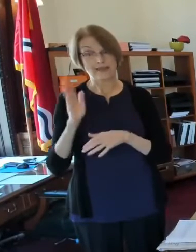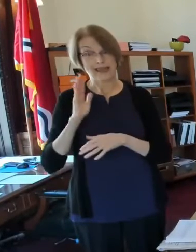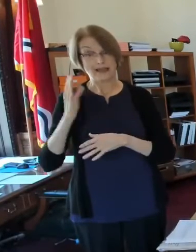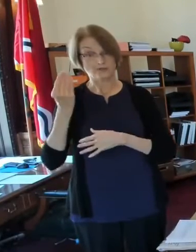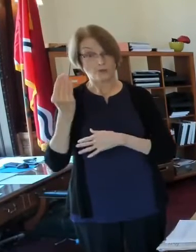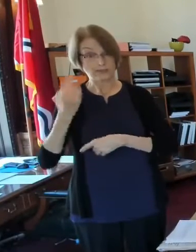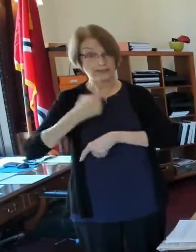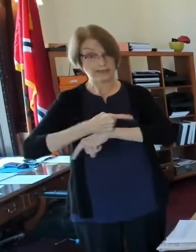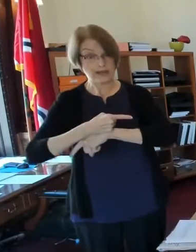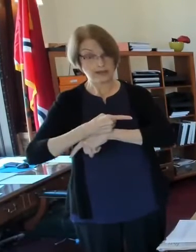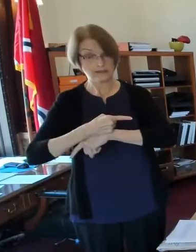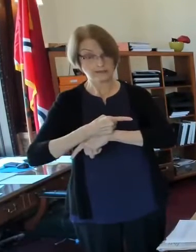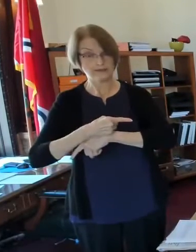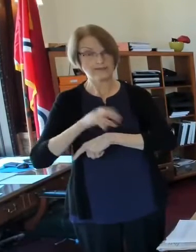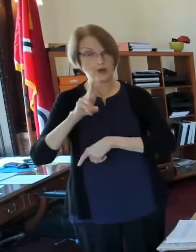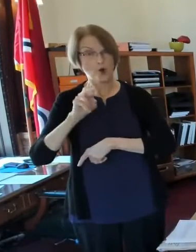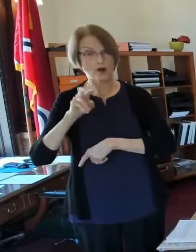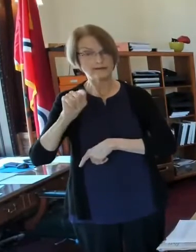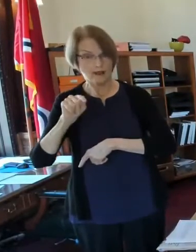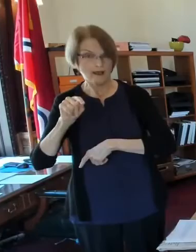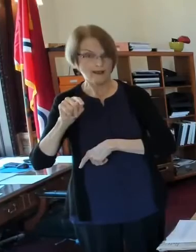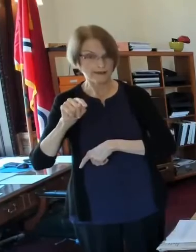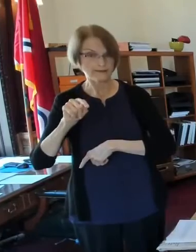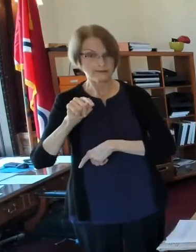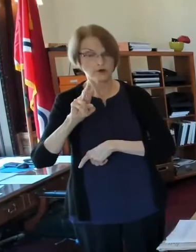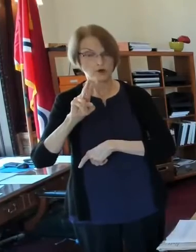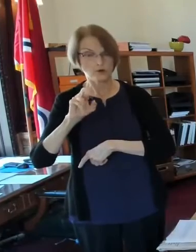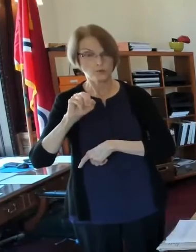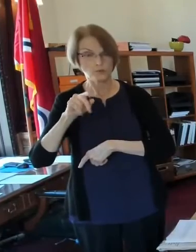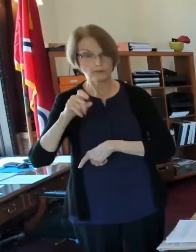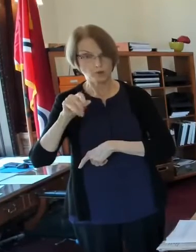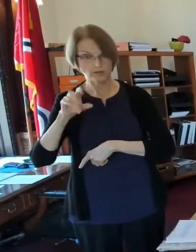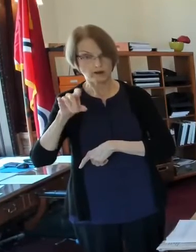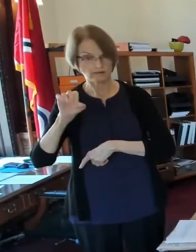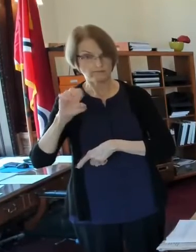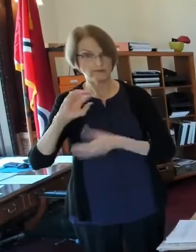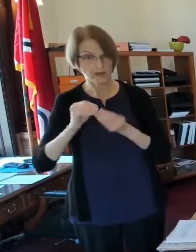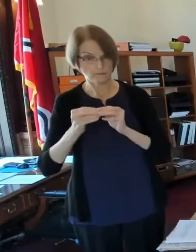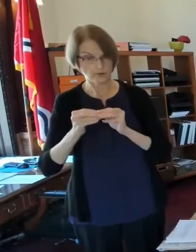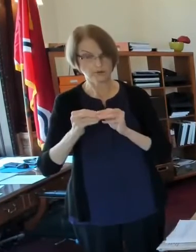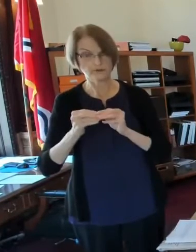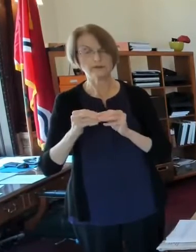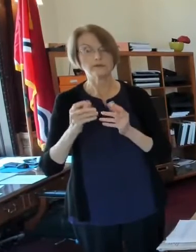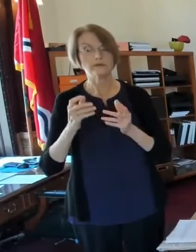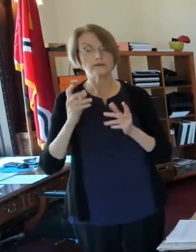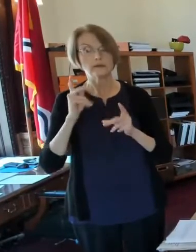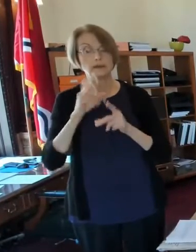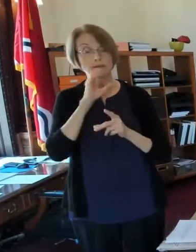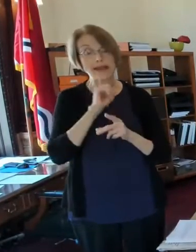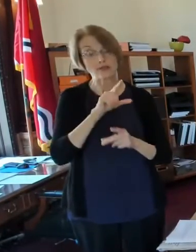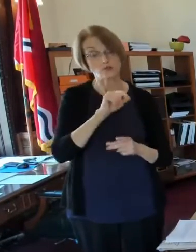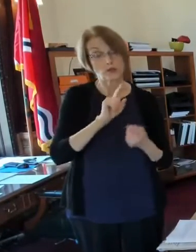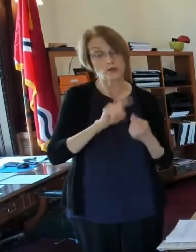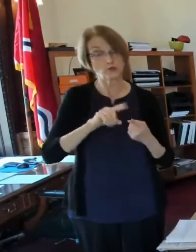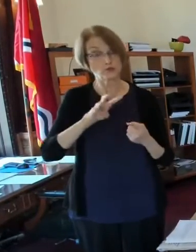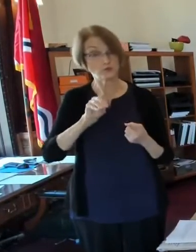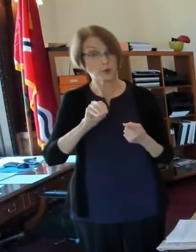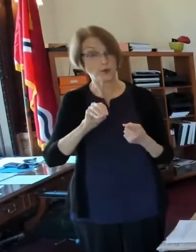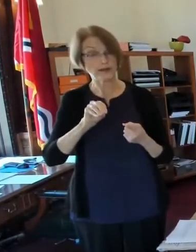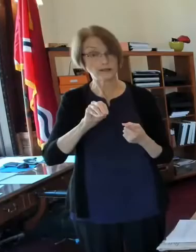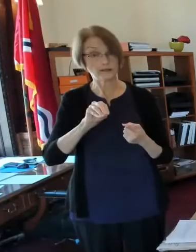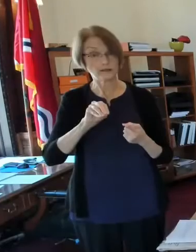our reproductive number, or called the R-naught, for people from 20 to 40 has